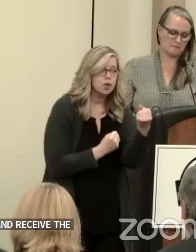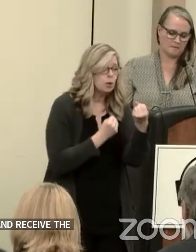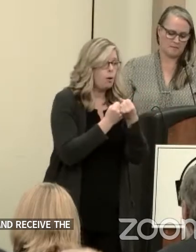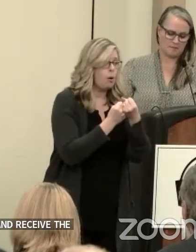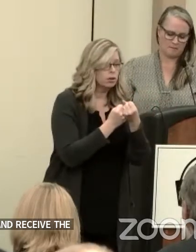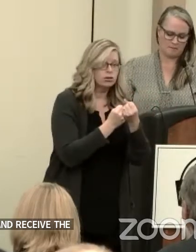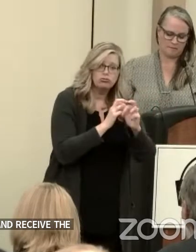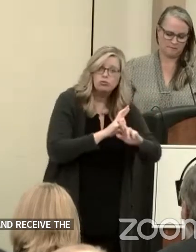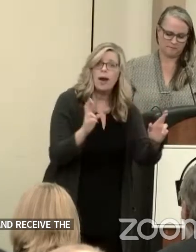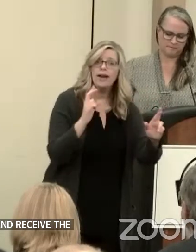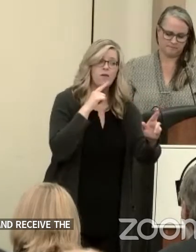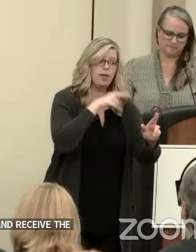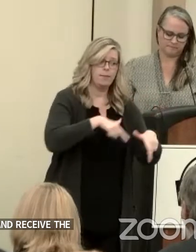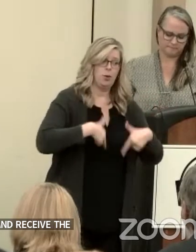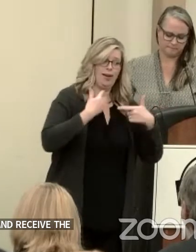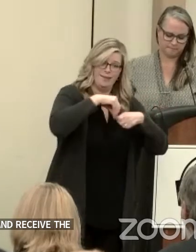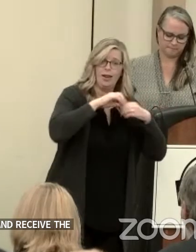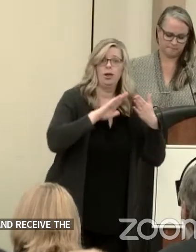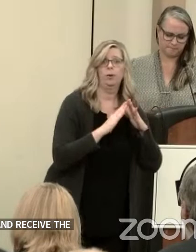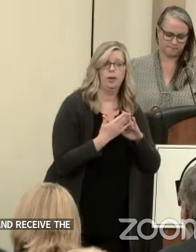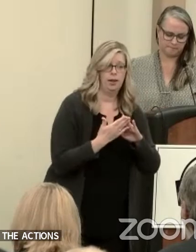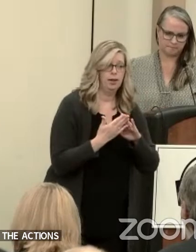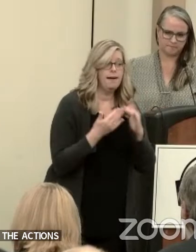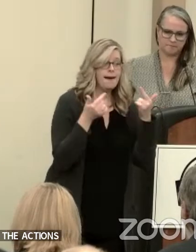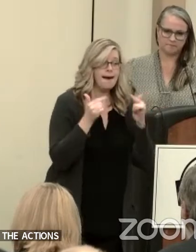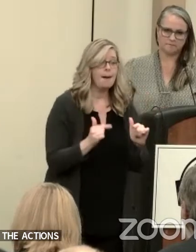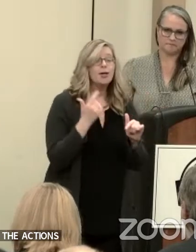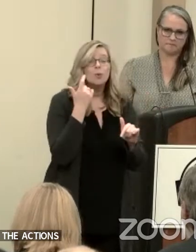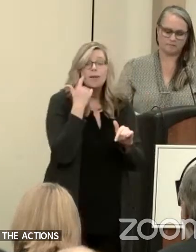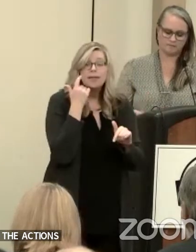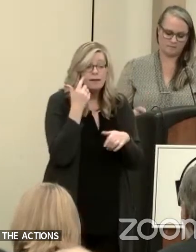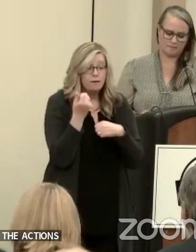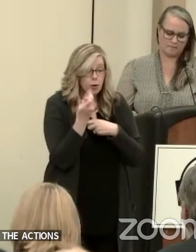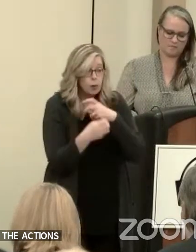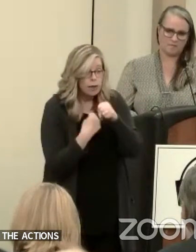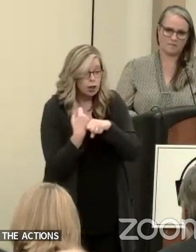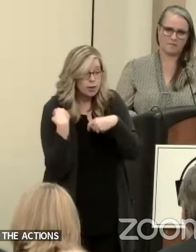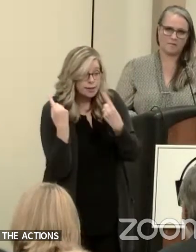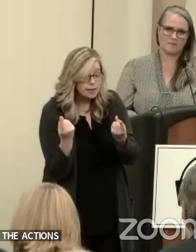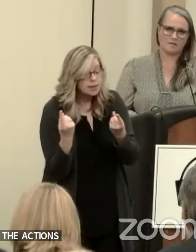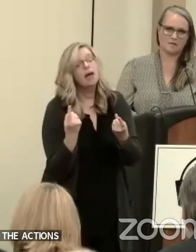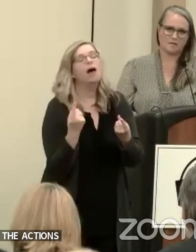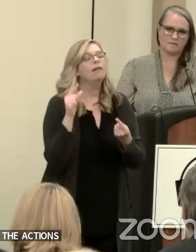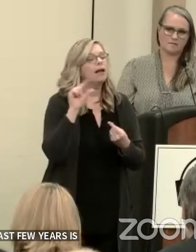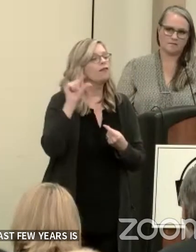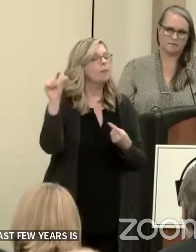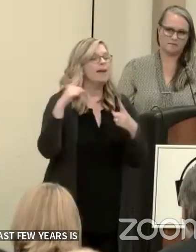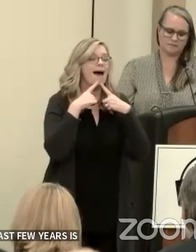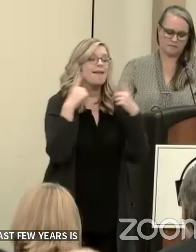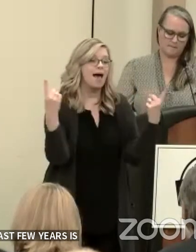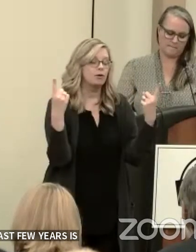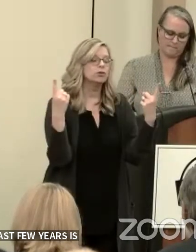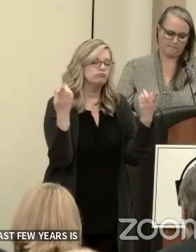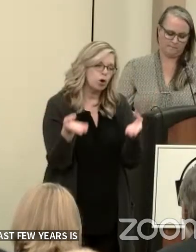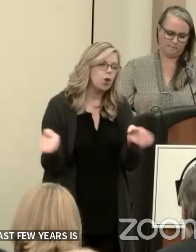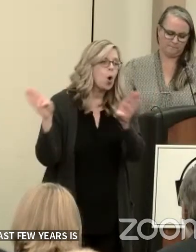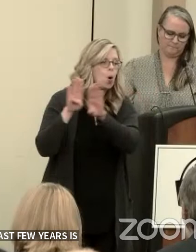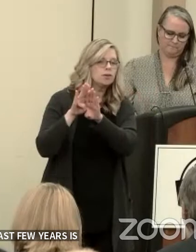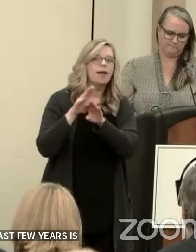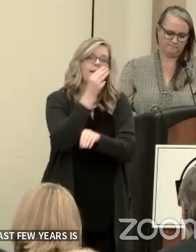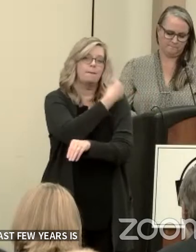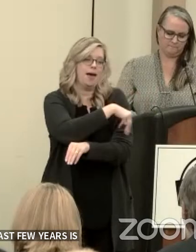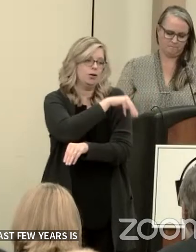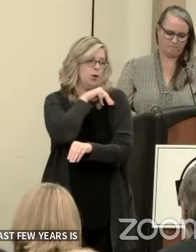One of the actions that our government has taken in the last few years is announcing the closure the permanent closure of the Manitoba